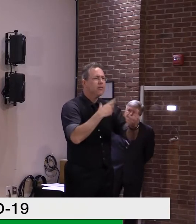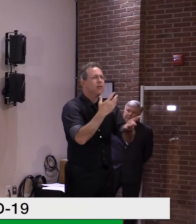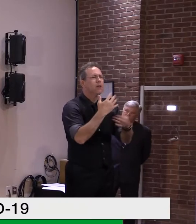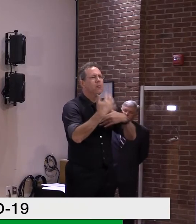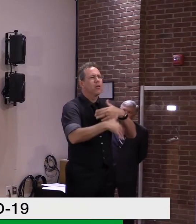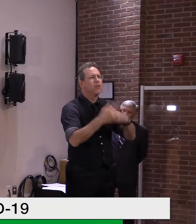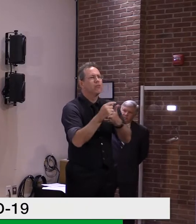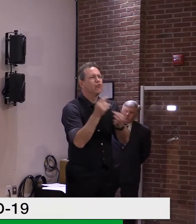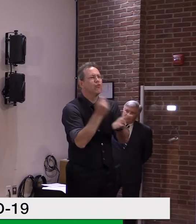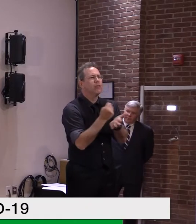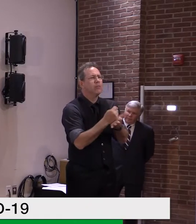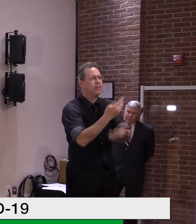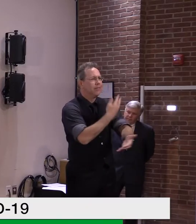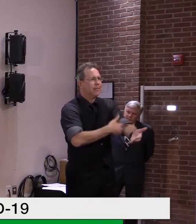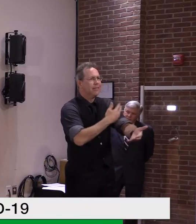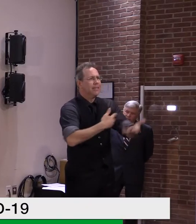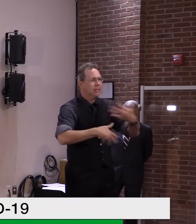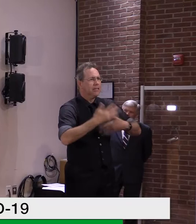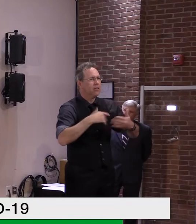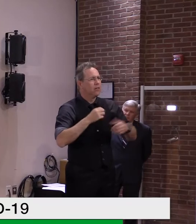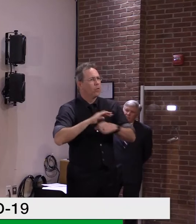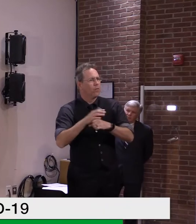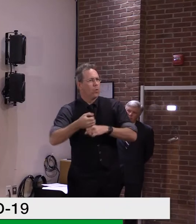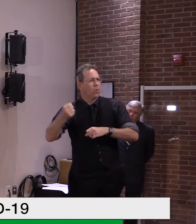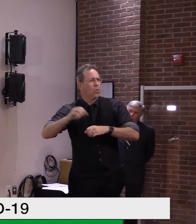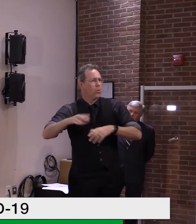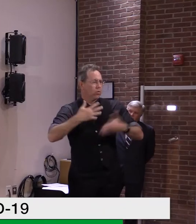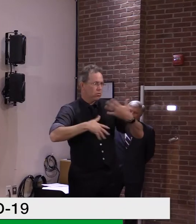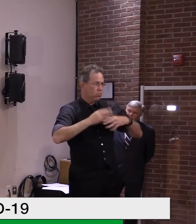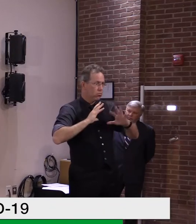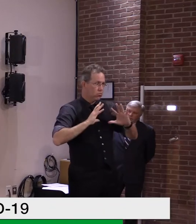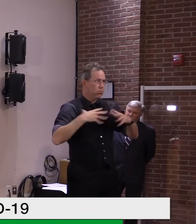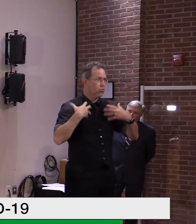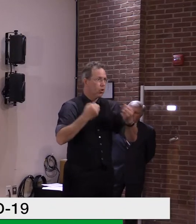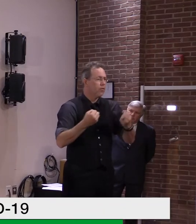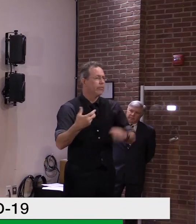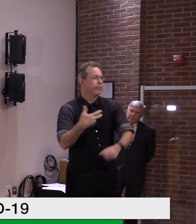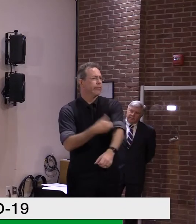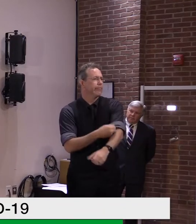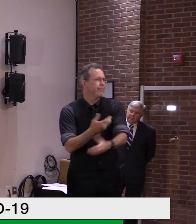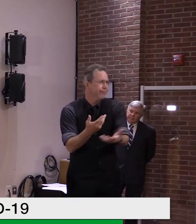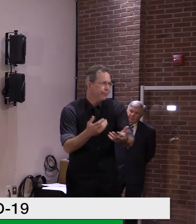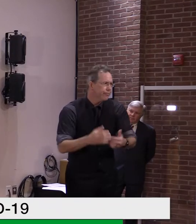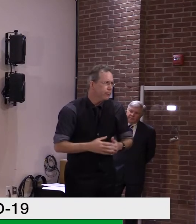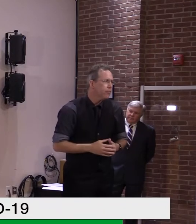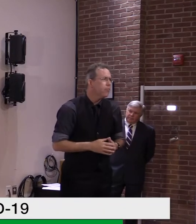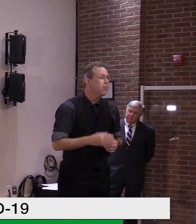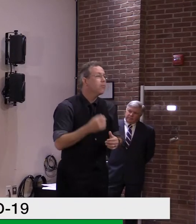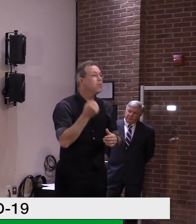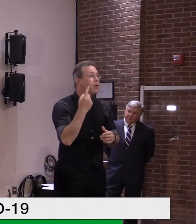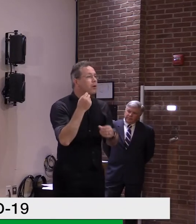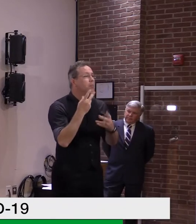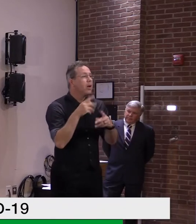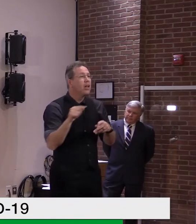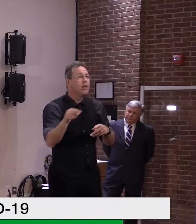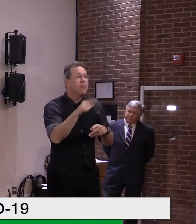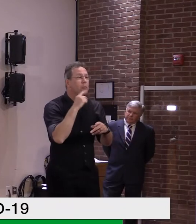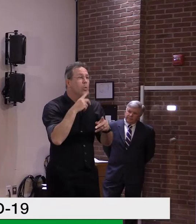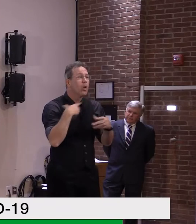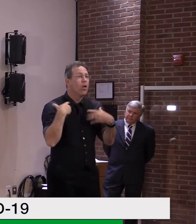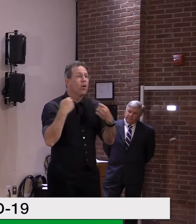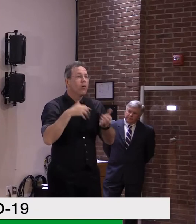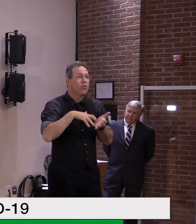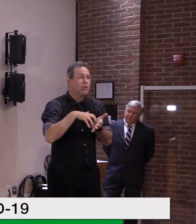The other part of that, though, is many people who are immunocompromised have received vaccine and are